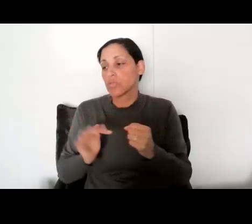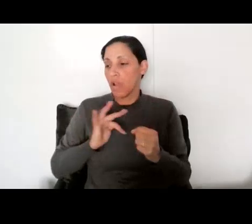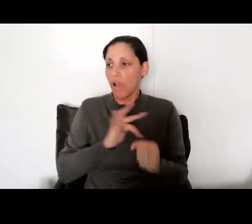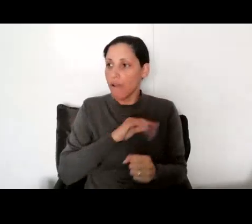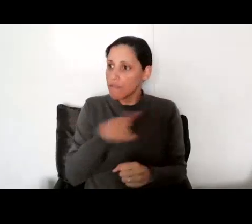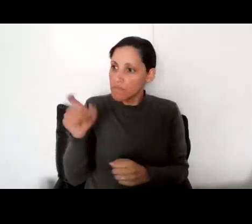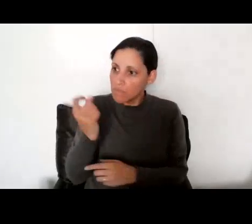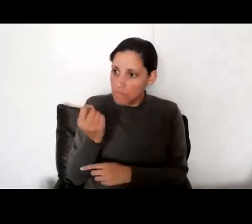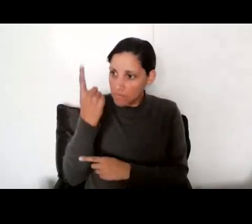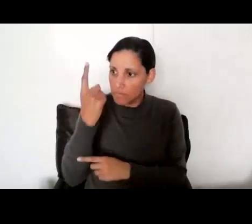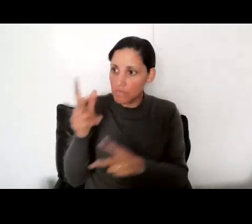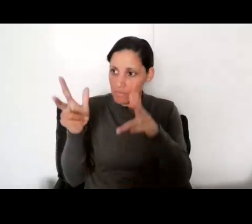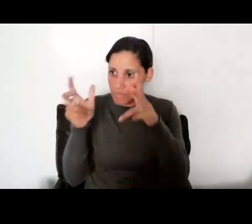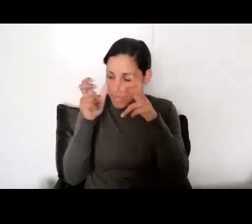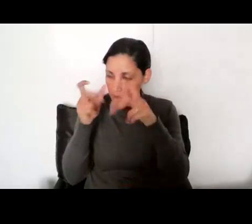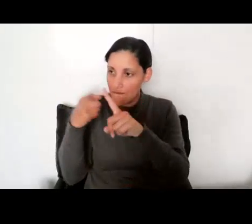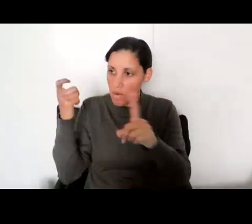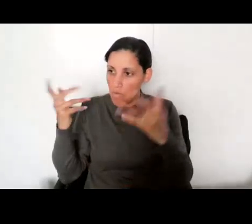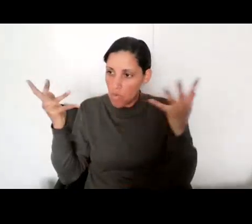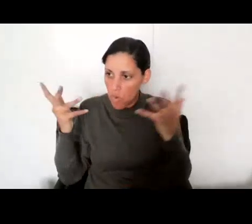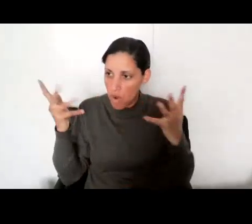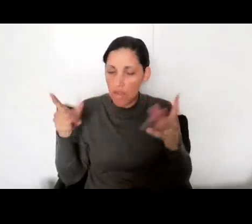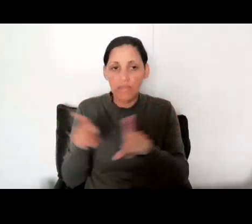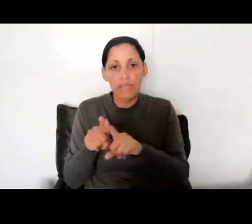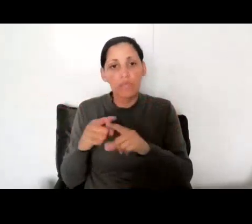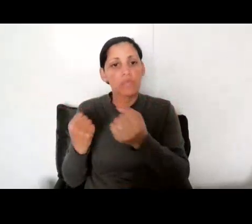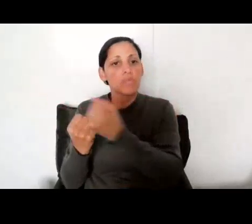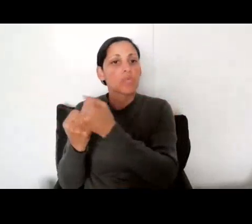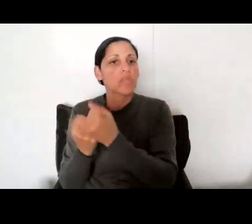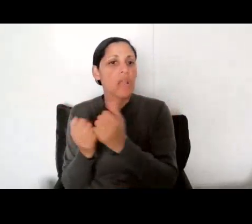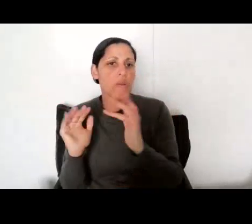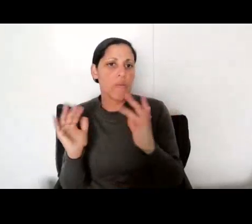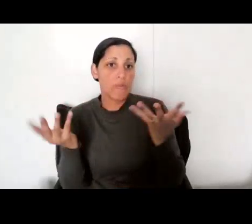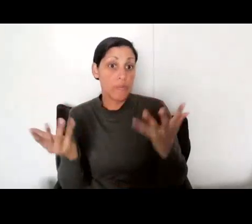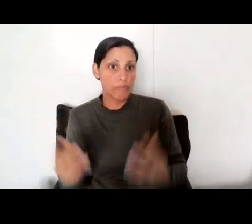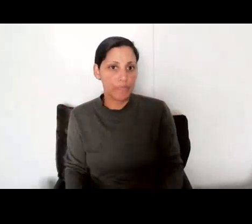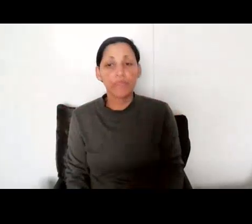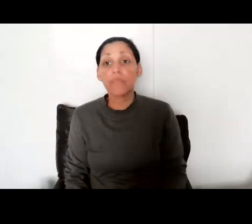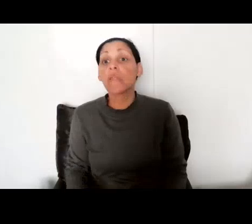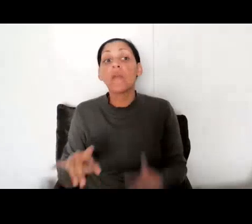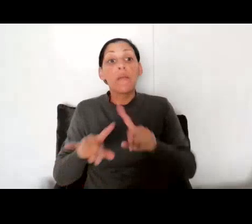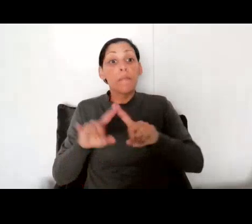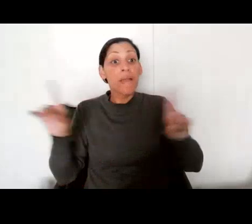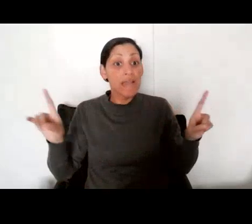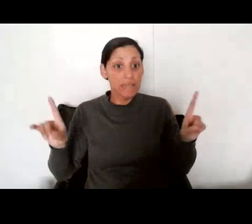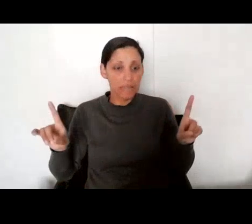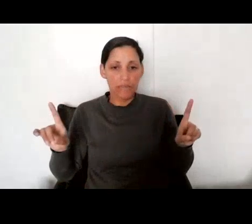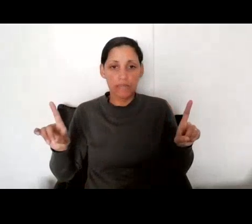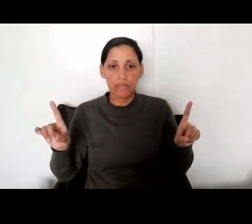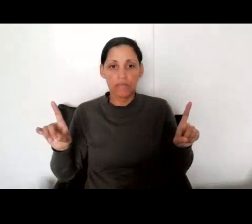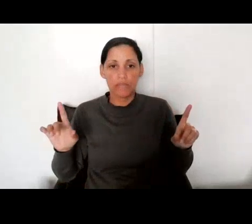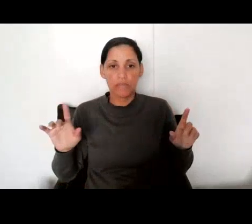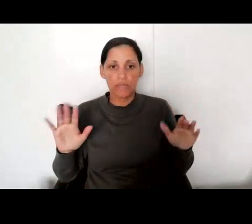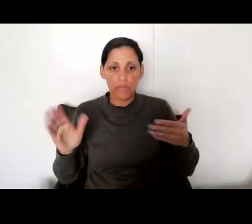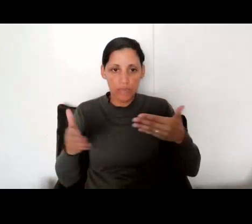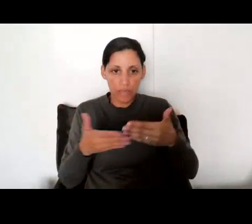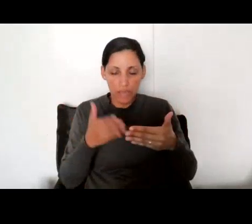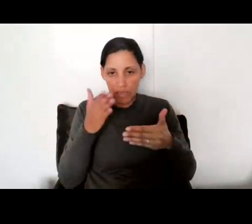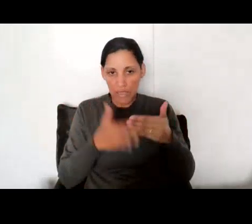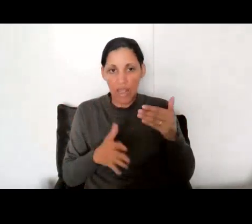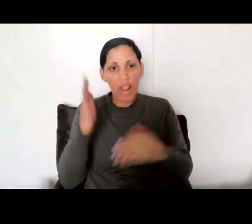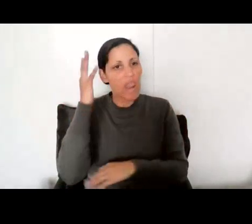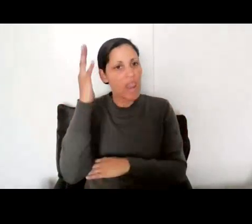this stems from and how we can support our students. But in closing, the lecture